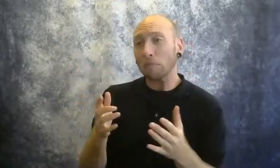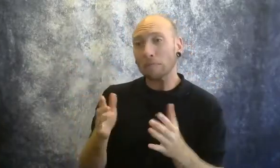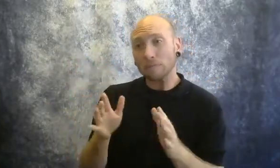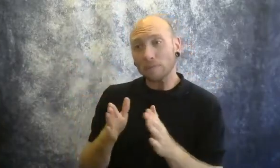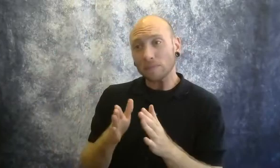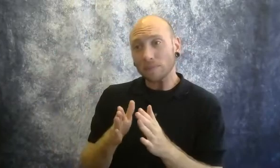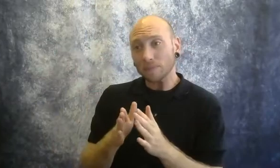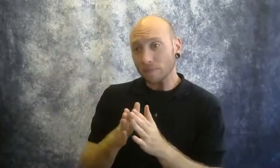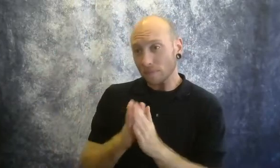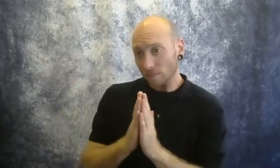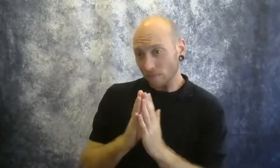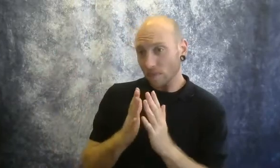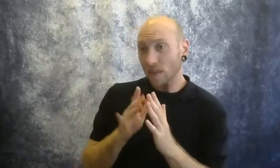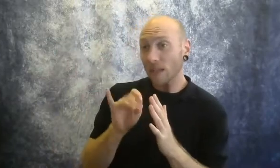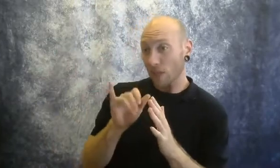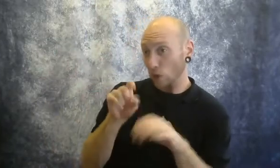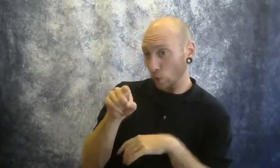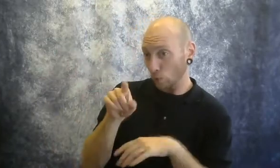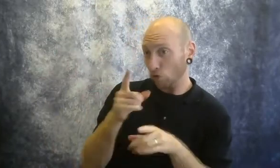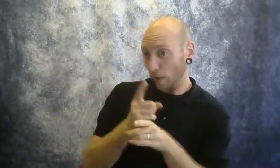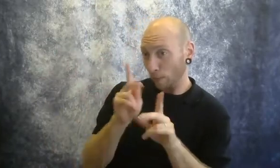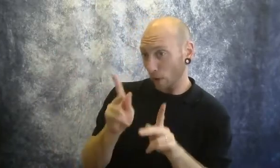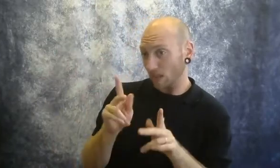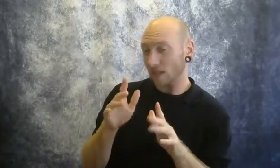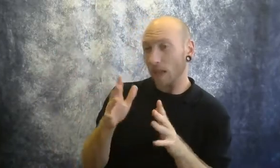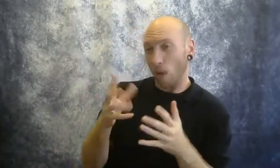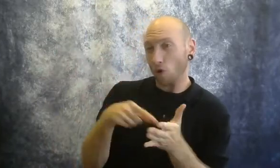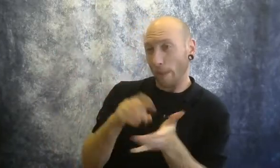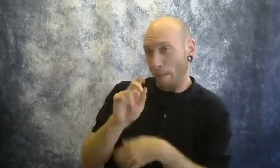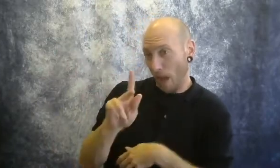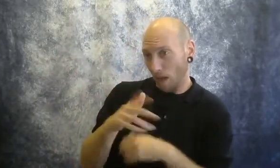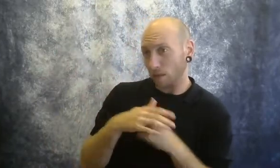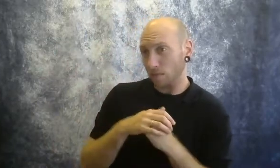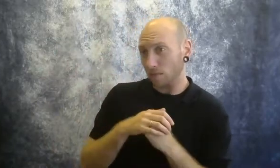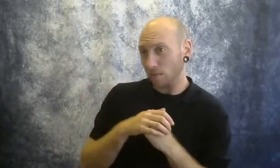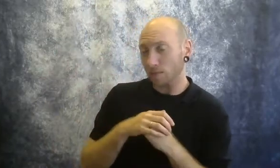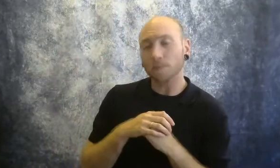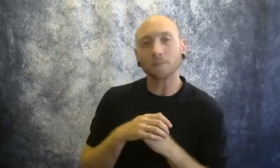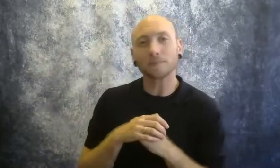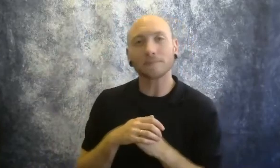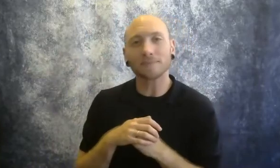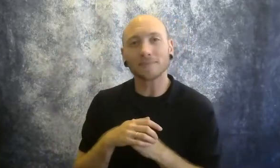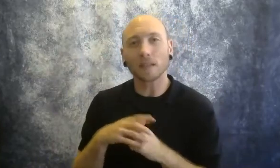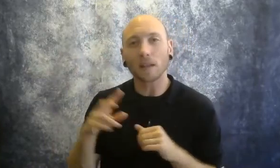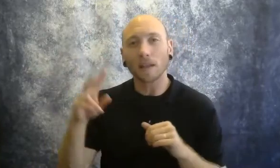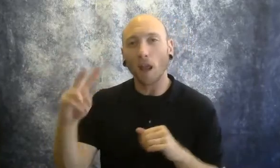here today to see if you were responsible for any of that. And if you were, I'm here to pay you back for that, this